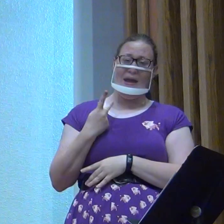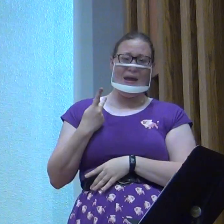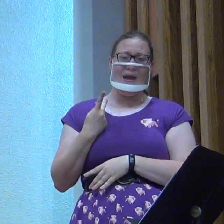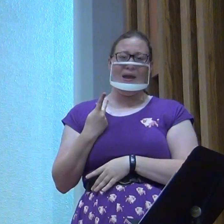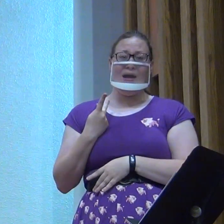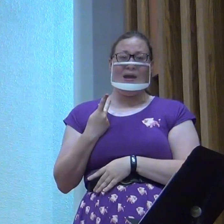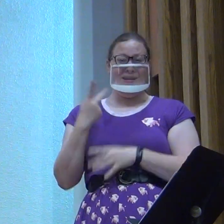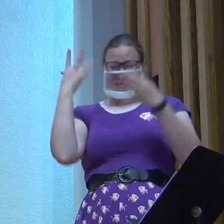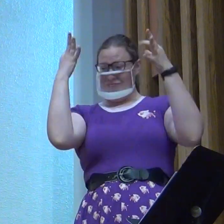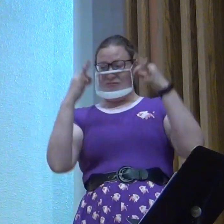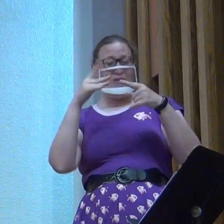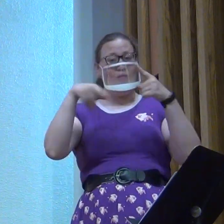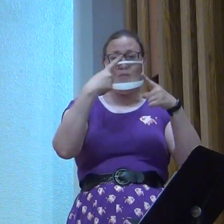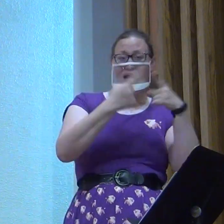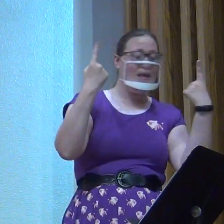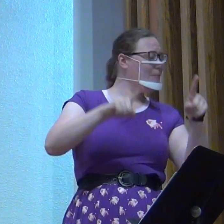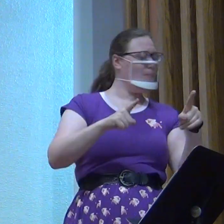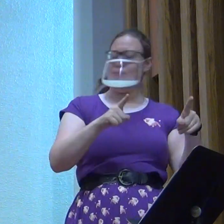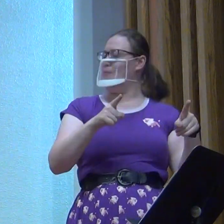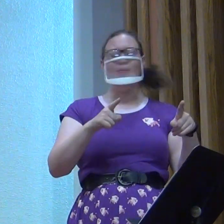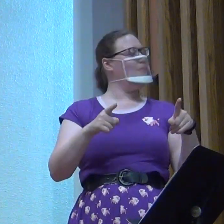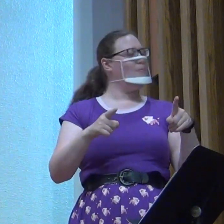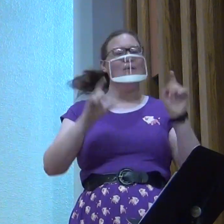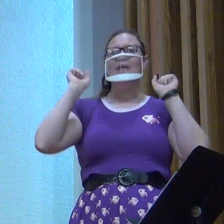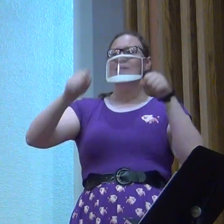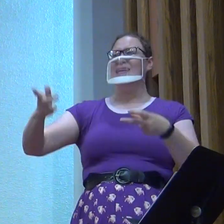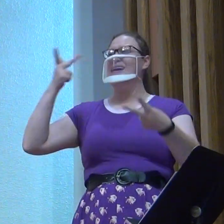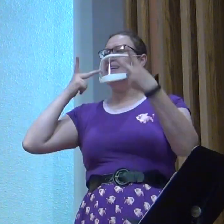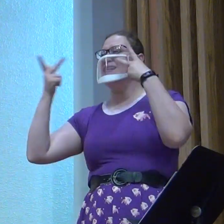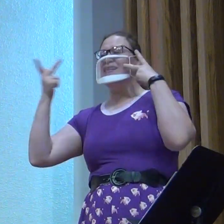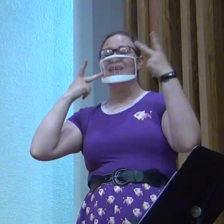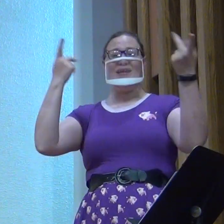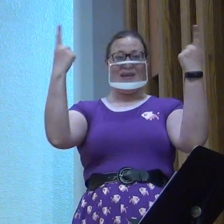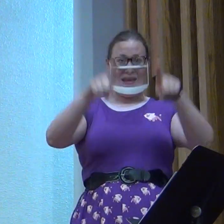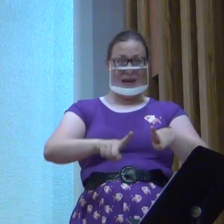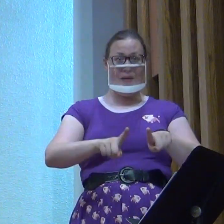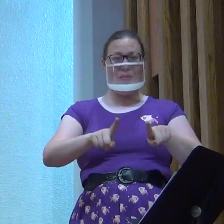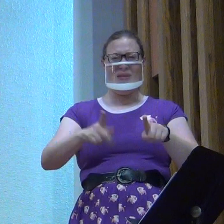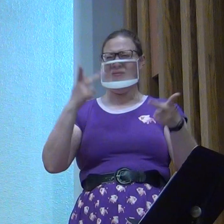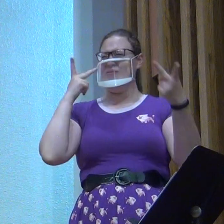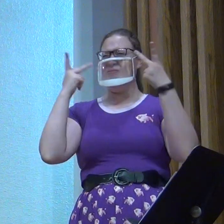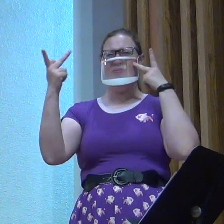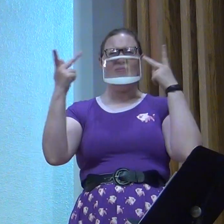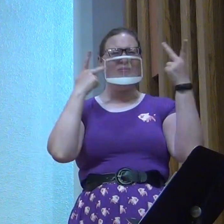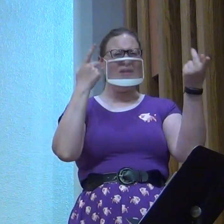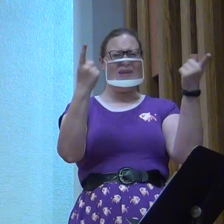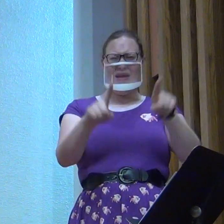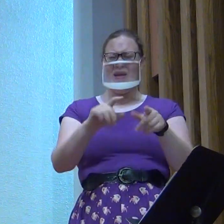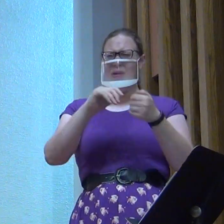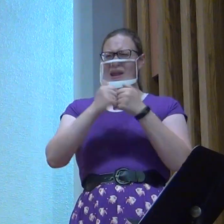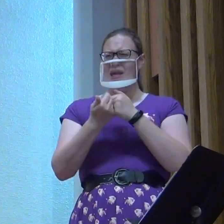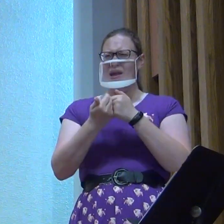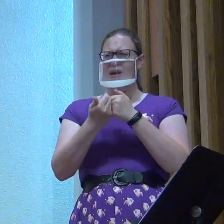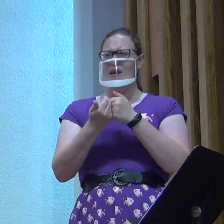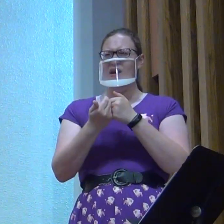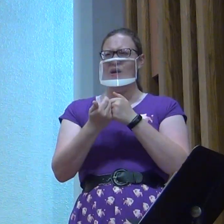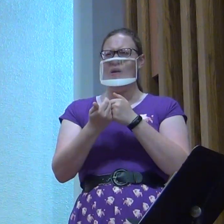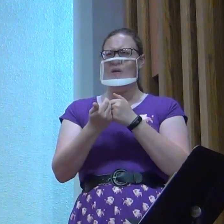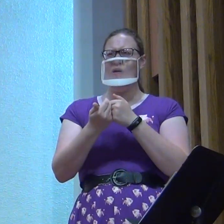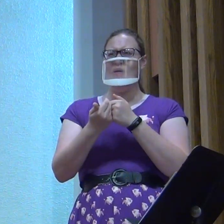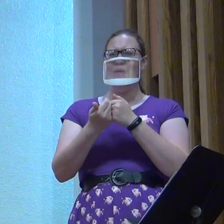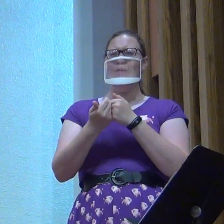We don't decide when it comes, but we do get to observe it. And how do we observe the kingdom of God as it is present right now?